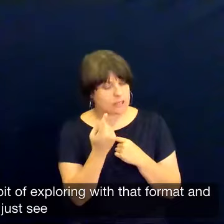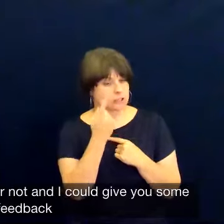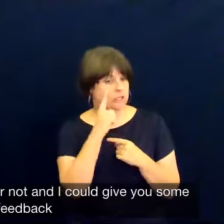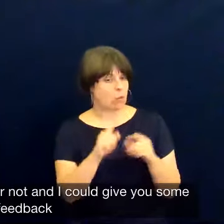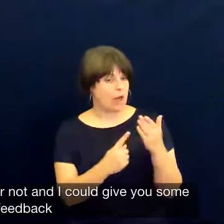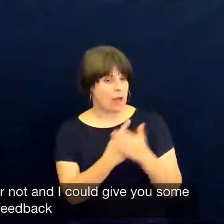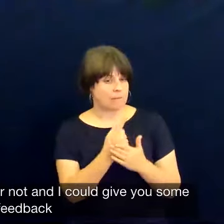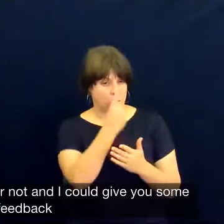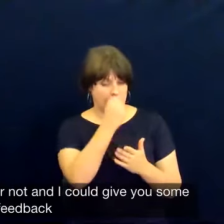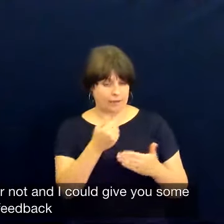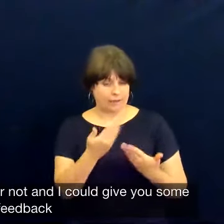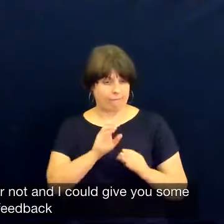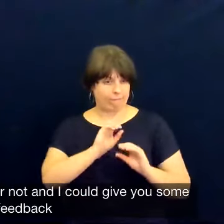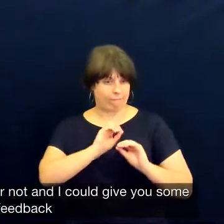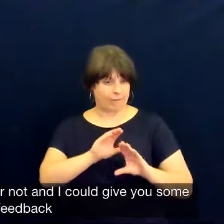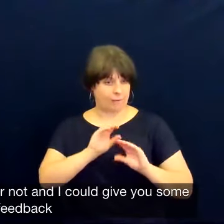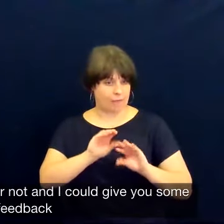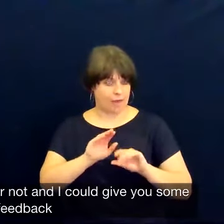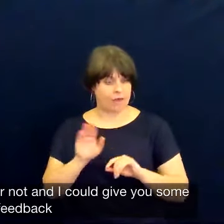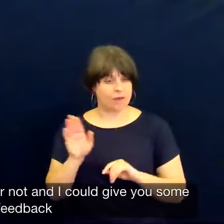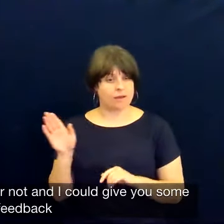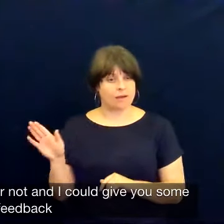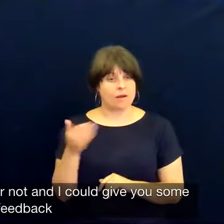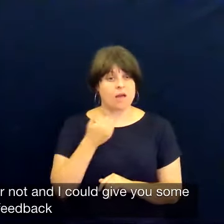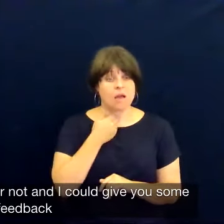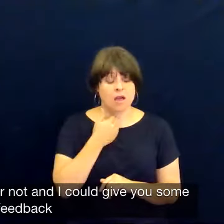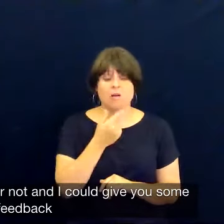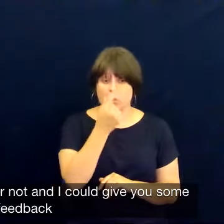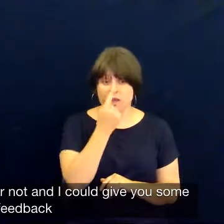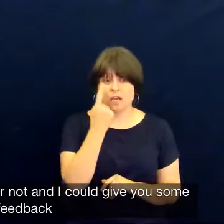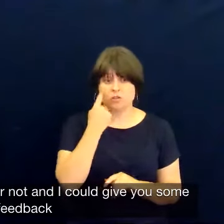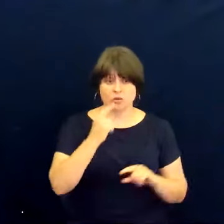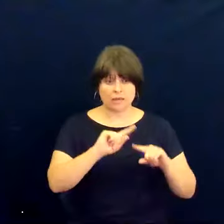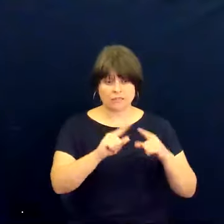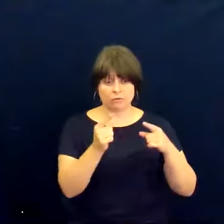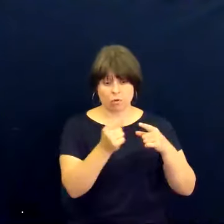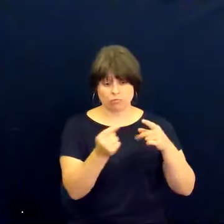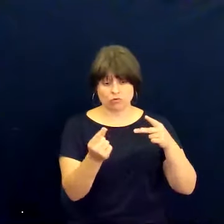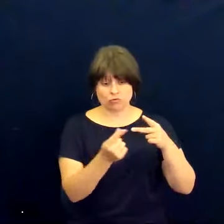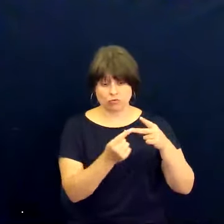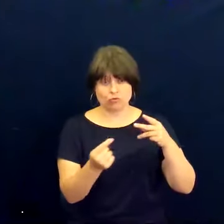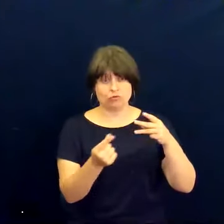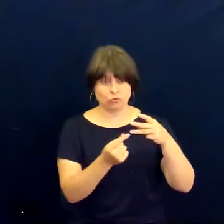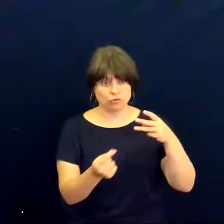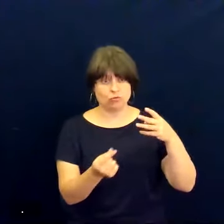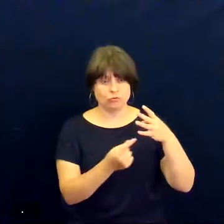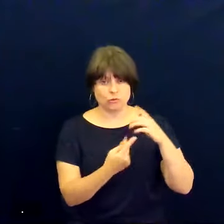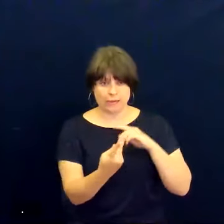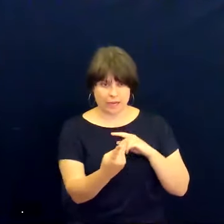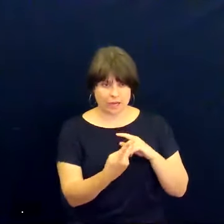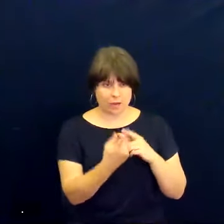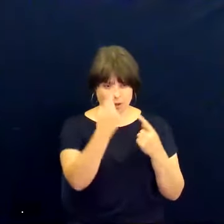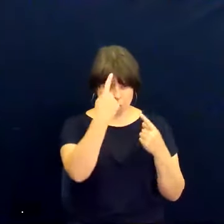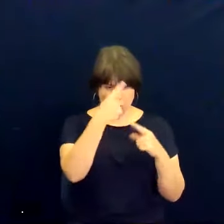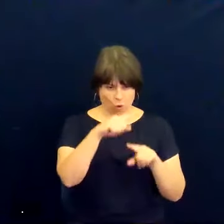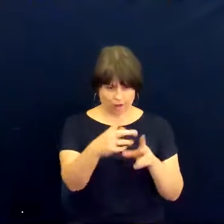It's Meredith. Sure, we can keep trying different options until we both work out what's best. That's